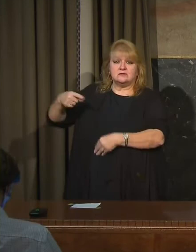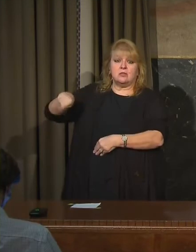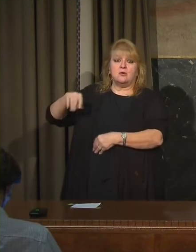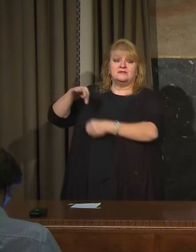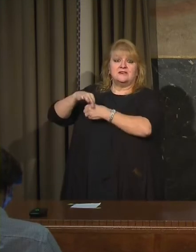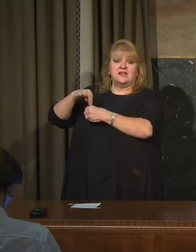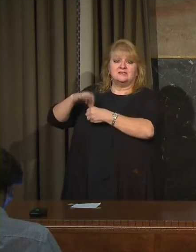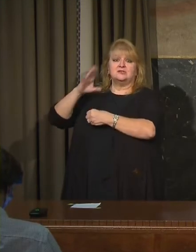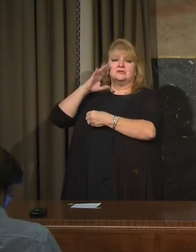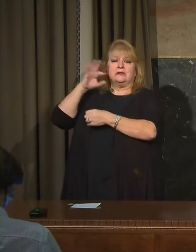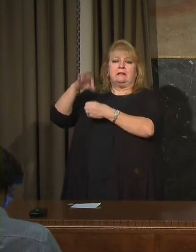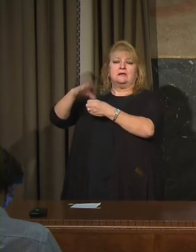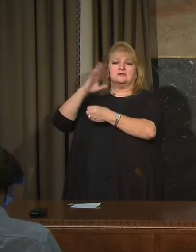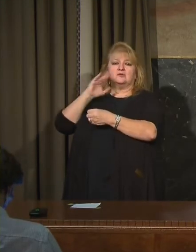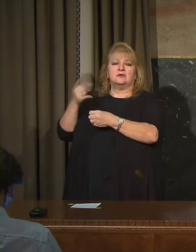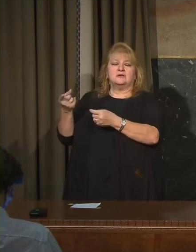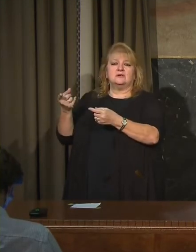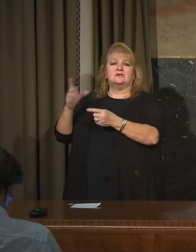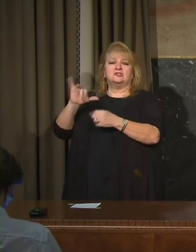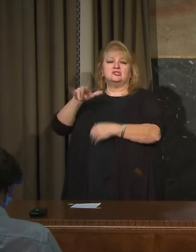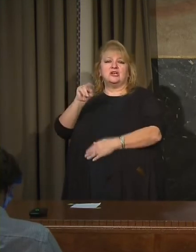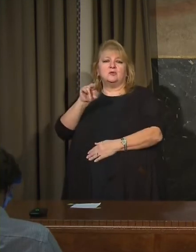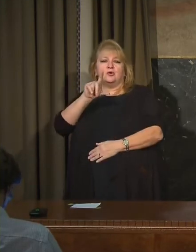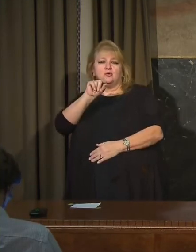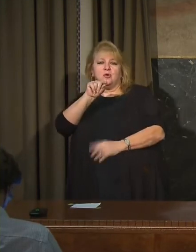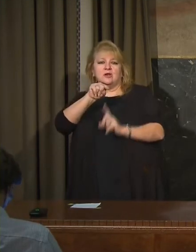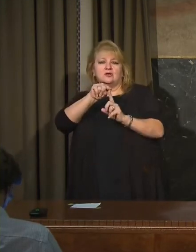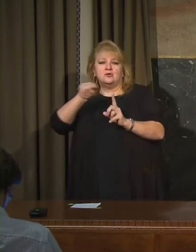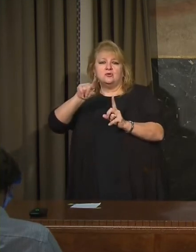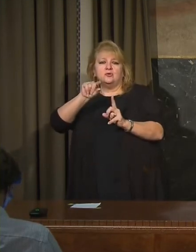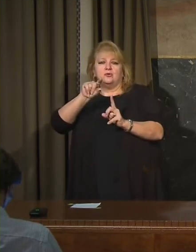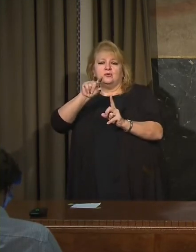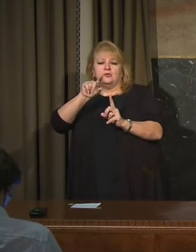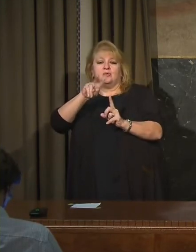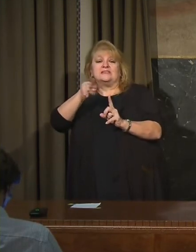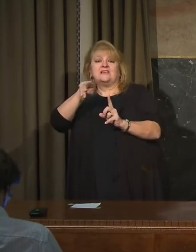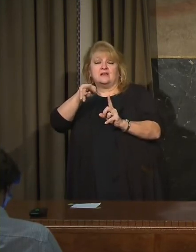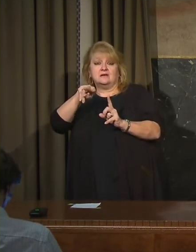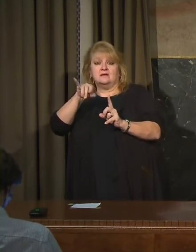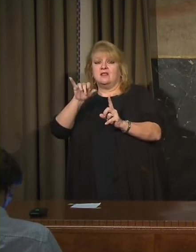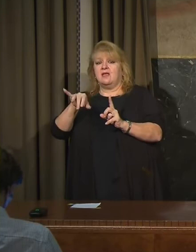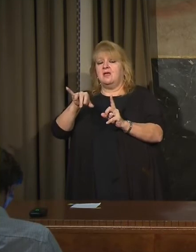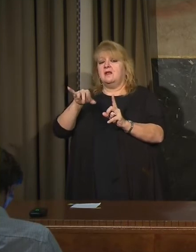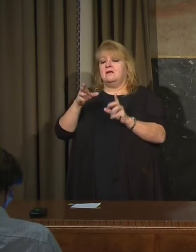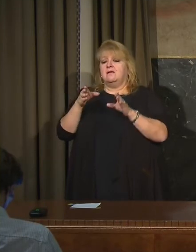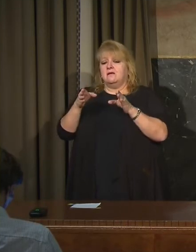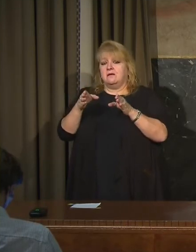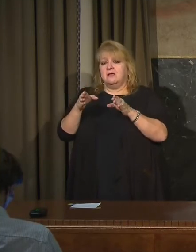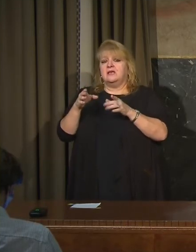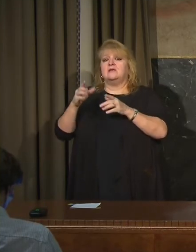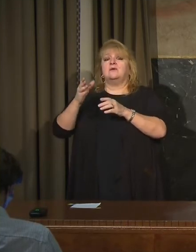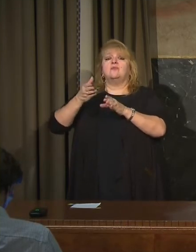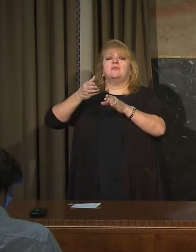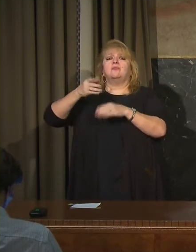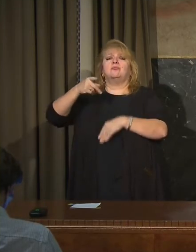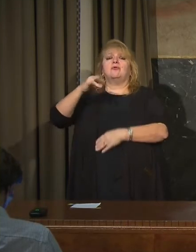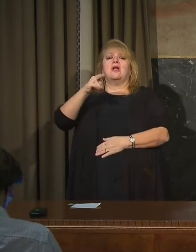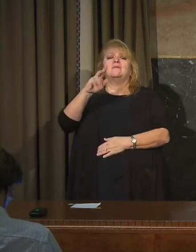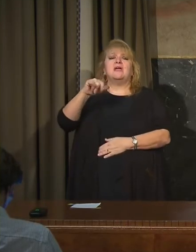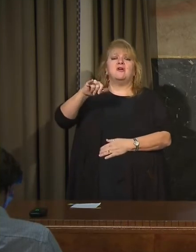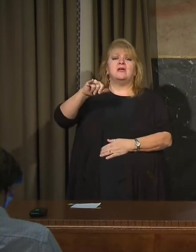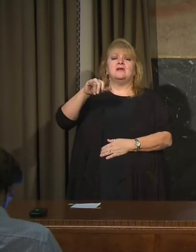take place January 20th through 22nd. The primary election will be in March, and the general election will be in